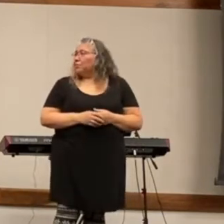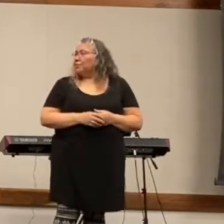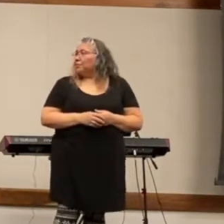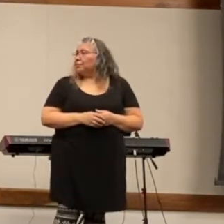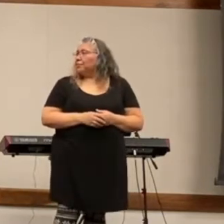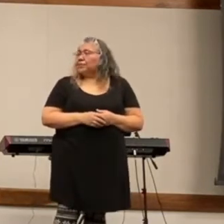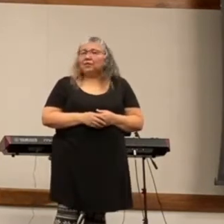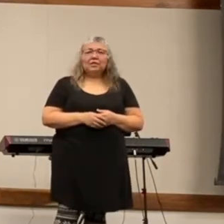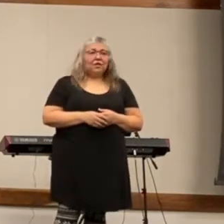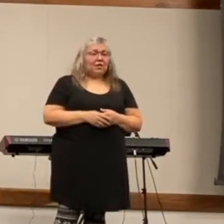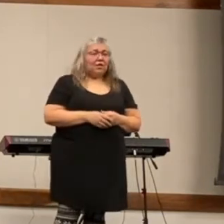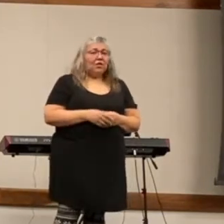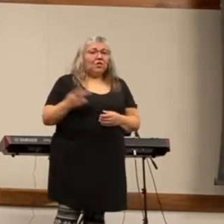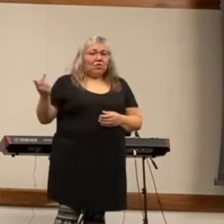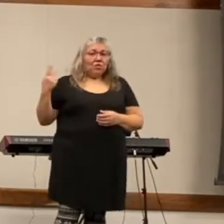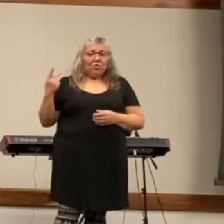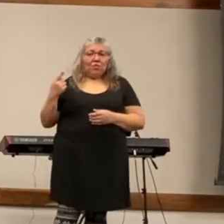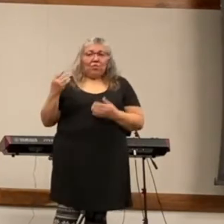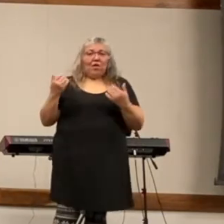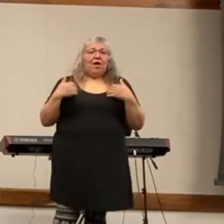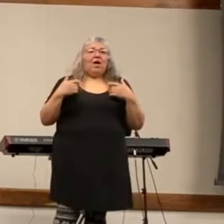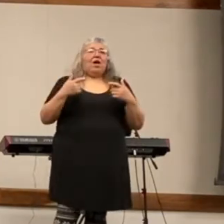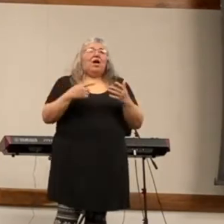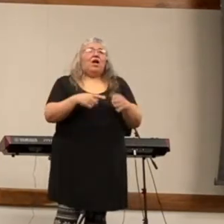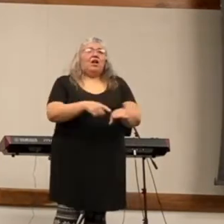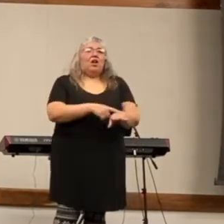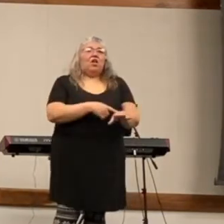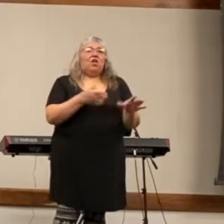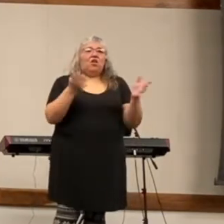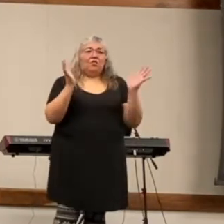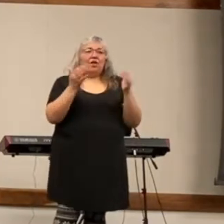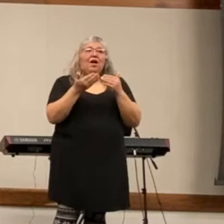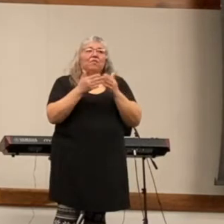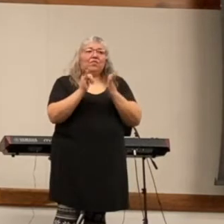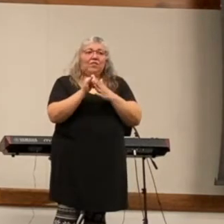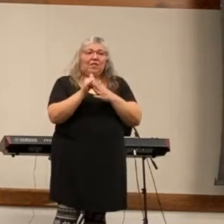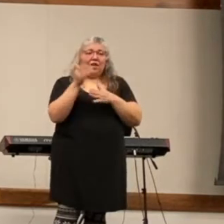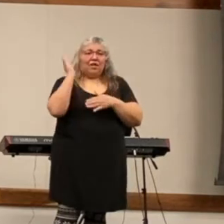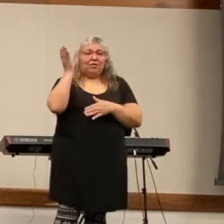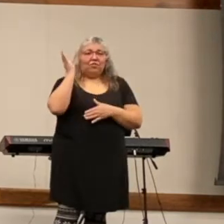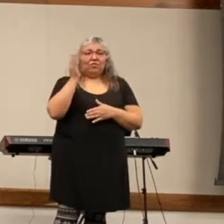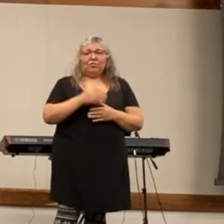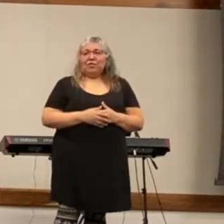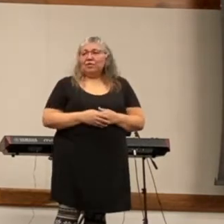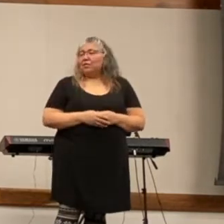Did he and I have a very long conversation after that sermon?